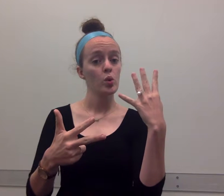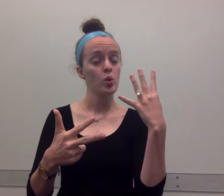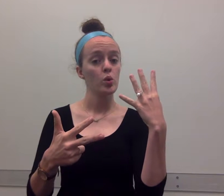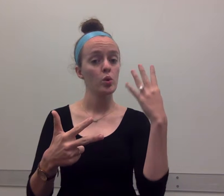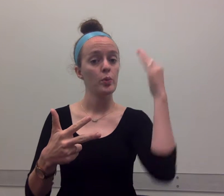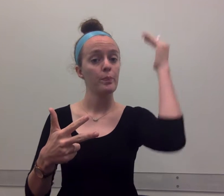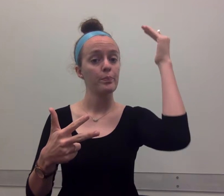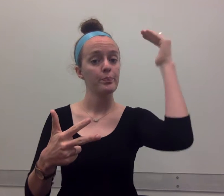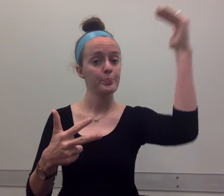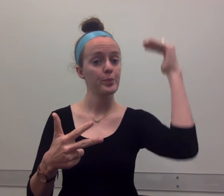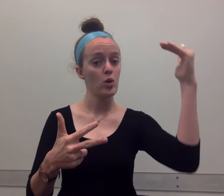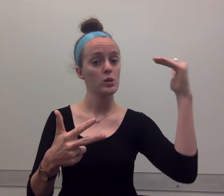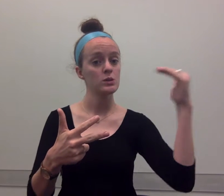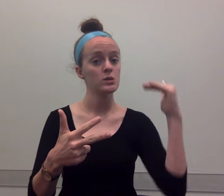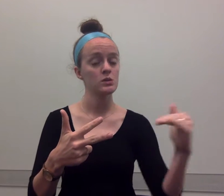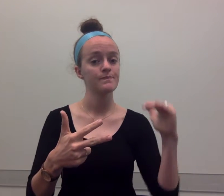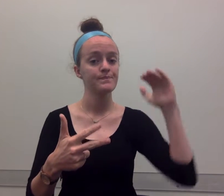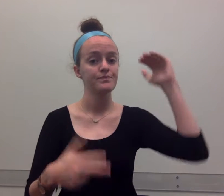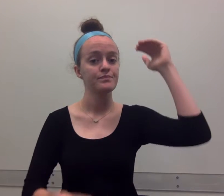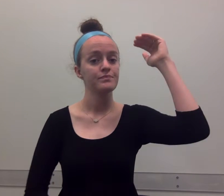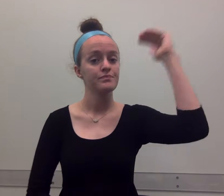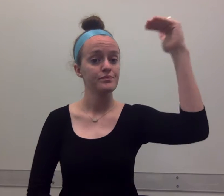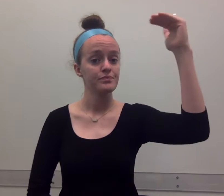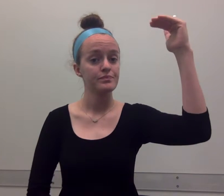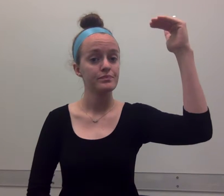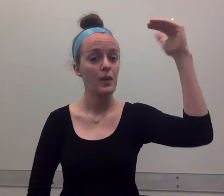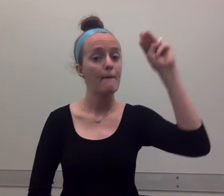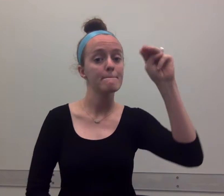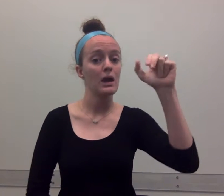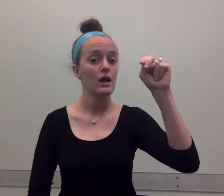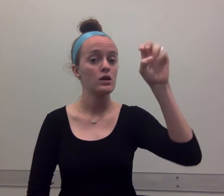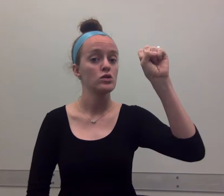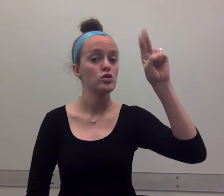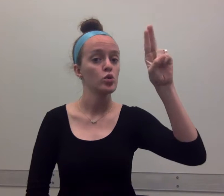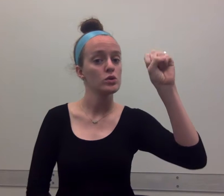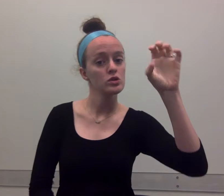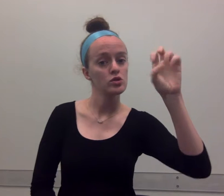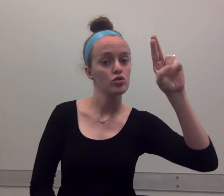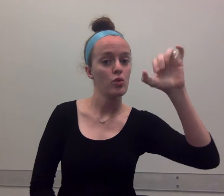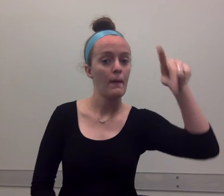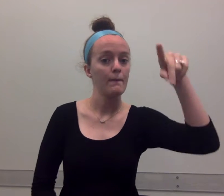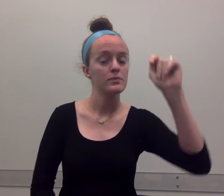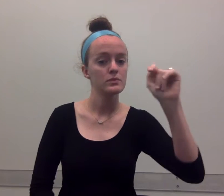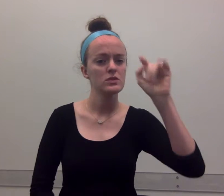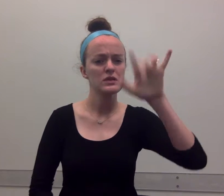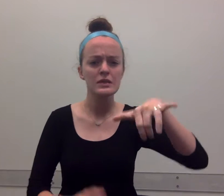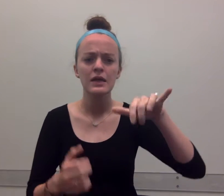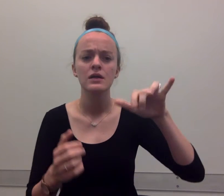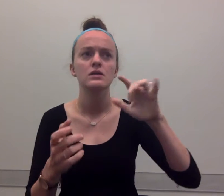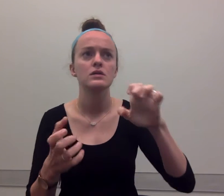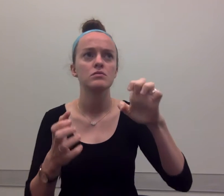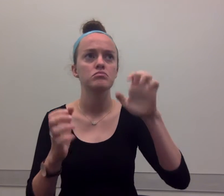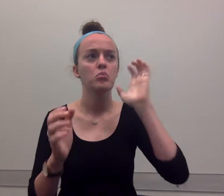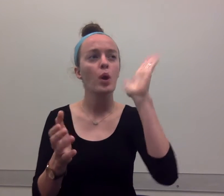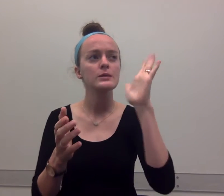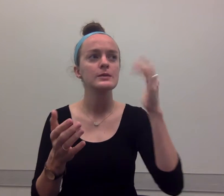delivery. First is a manuscript. A manuscript is a presentation that is written out word for word. We